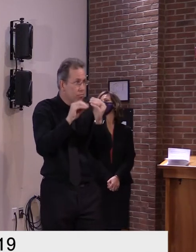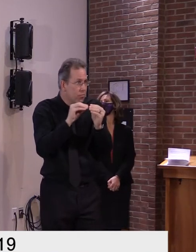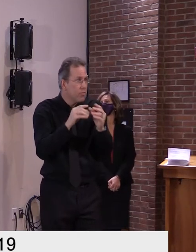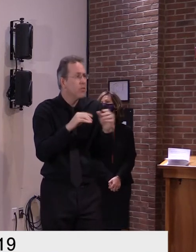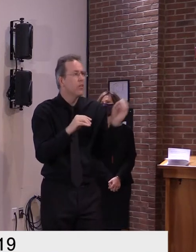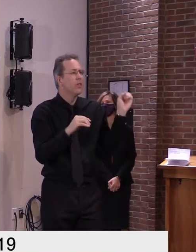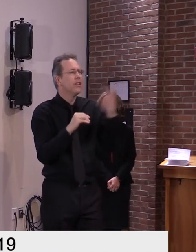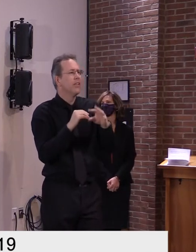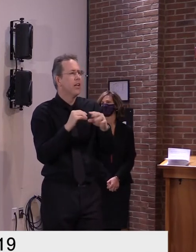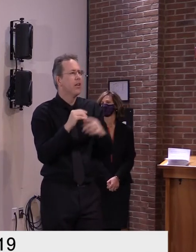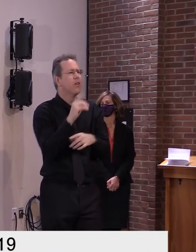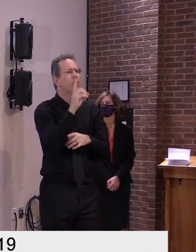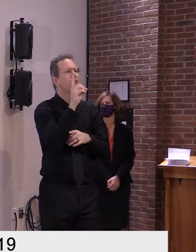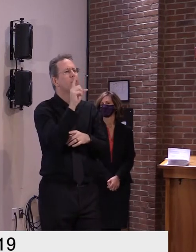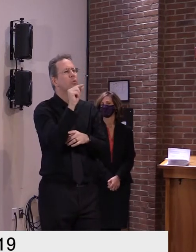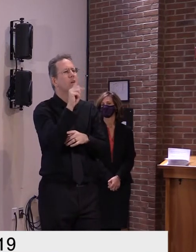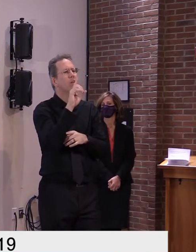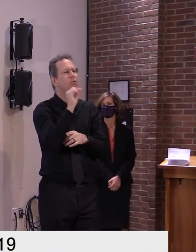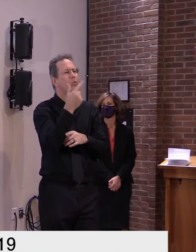got 40 doses.